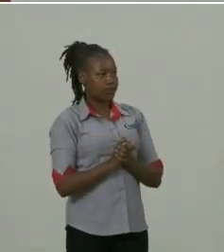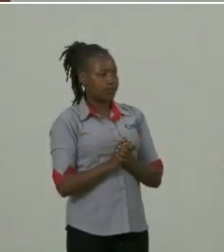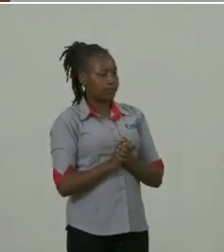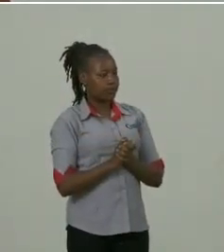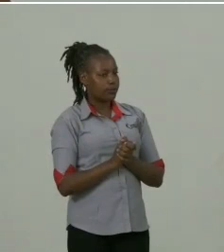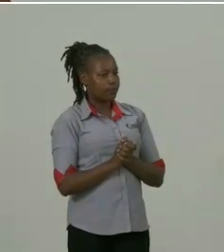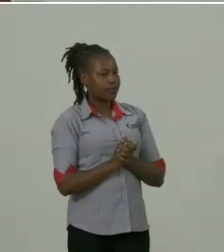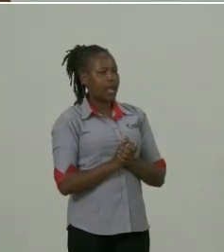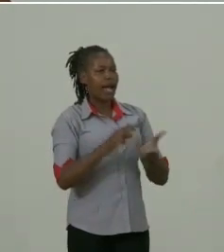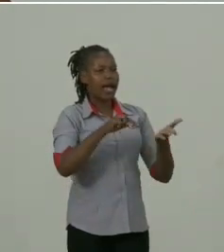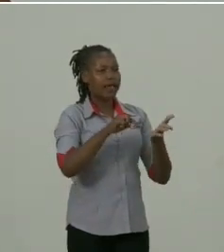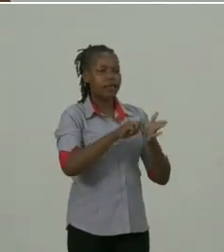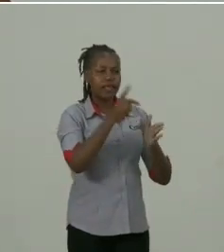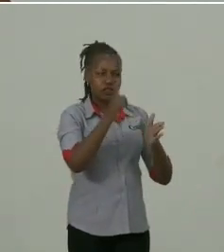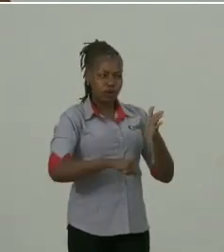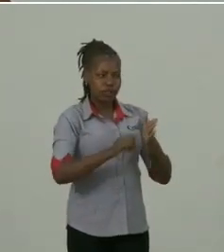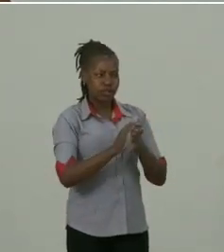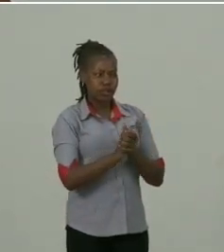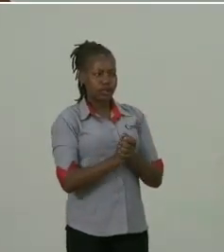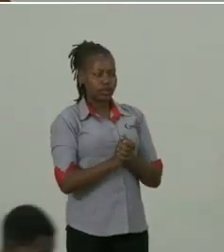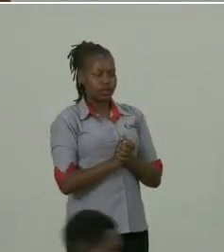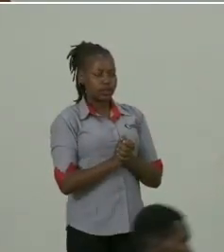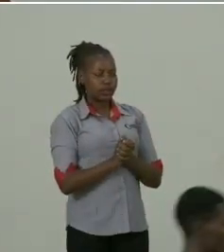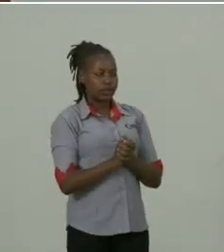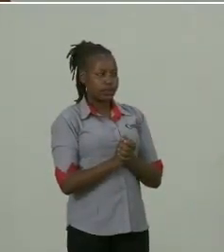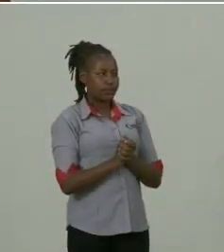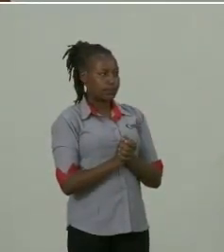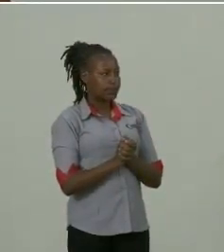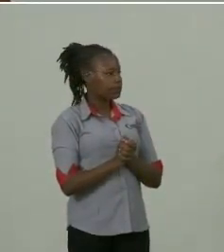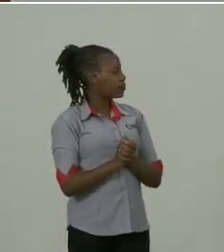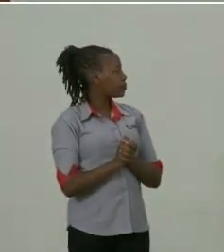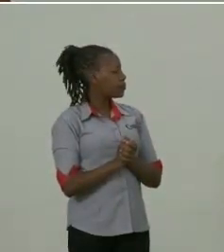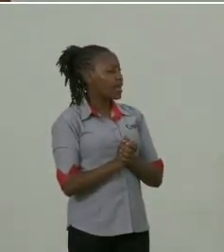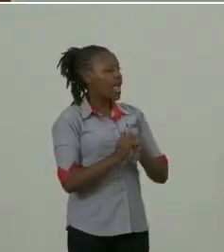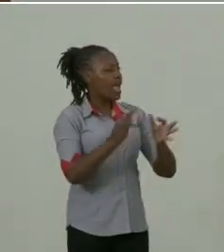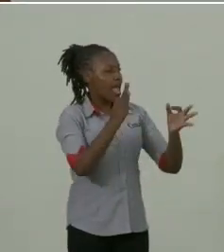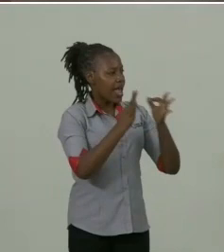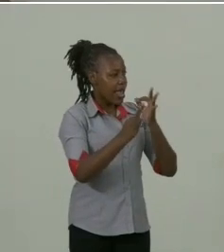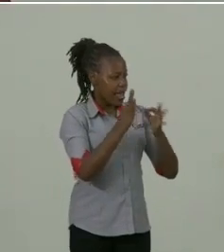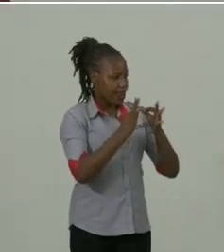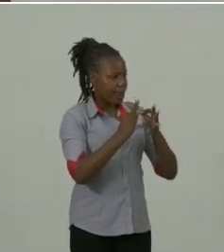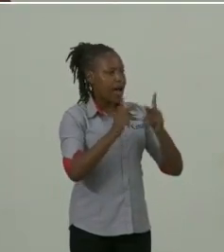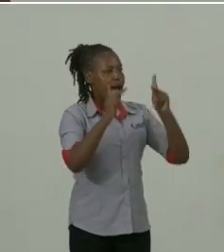What do I mean by that? What I mean, if you're a PWD,